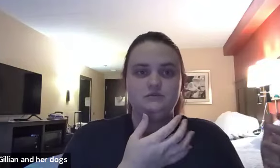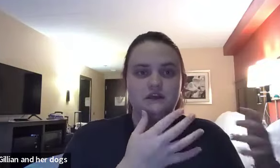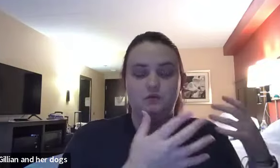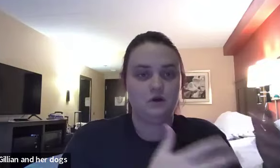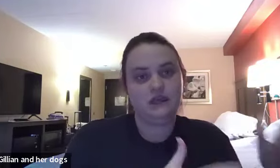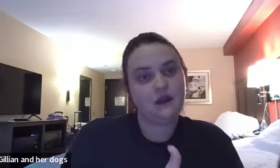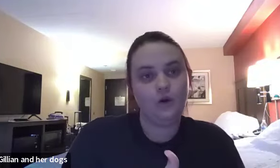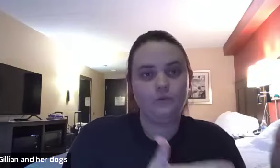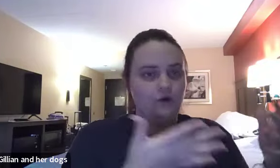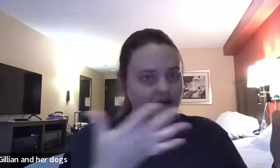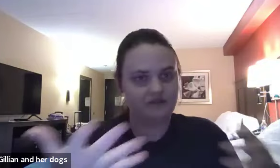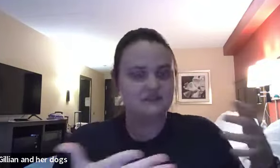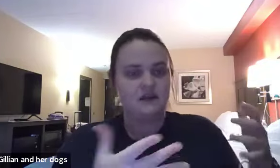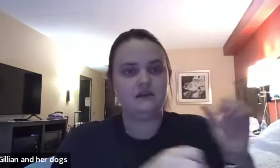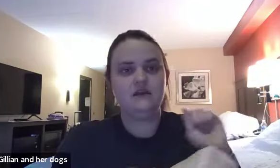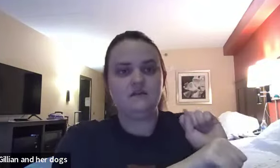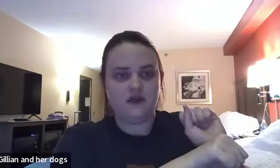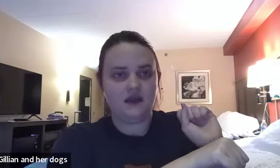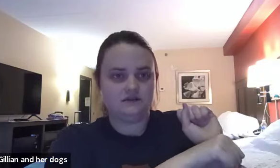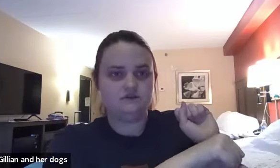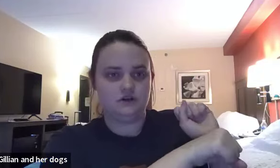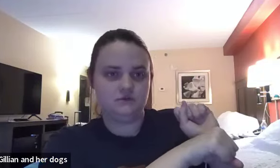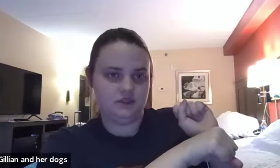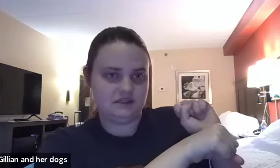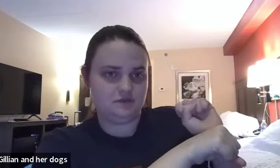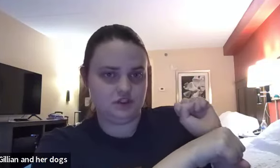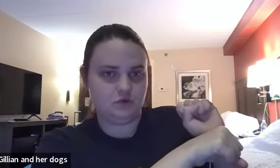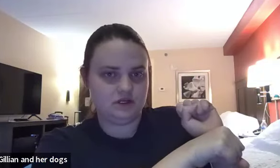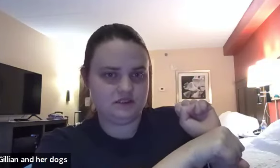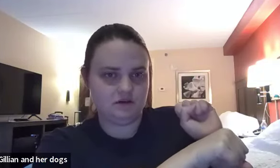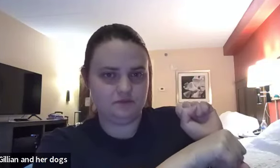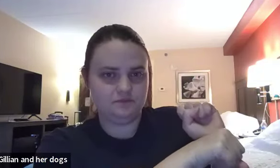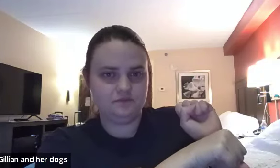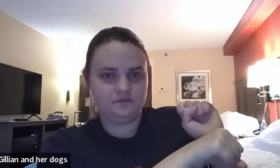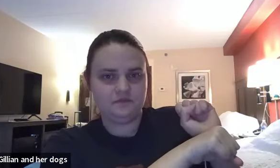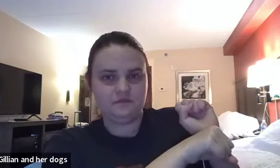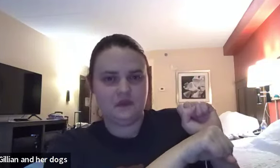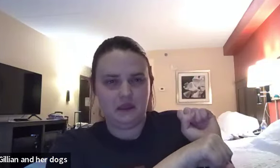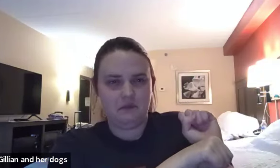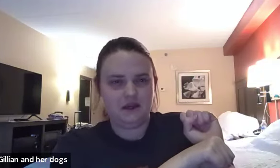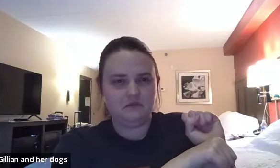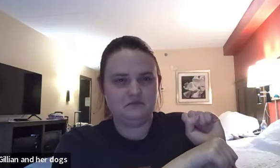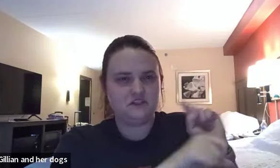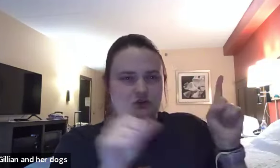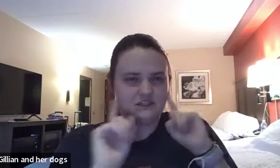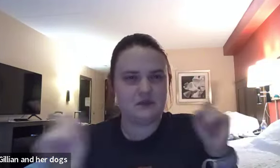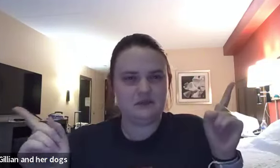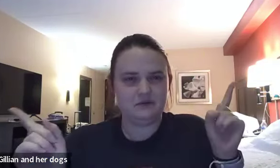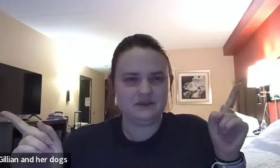like you're working at home, working things like that. That would also be the sign for just work itself. It may not, to you guys, it may be like, well, that's the